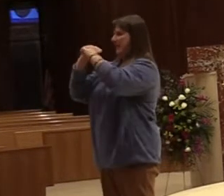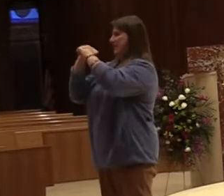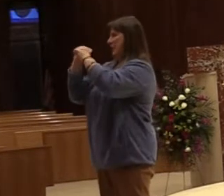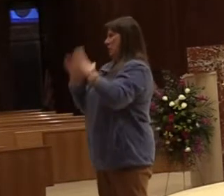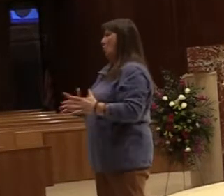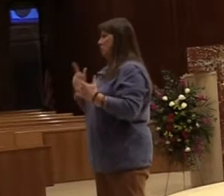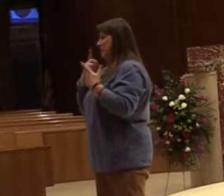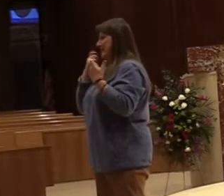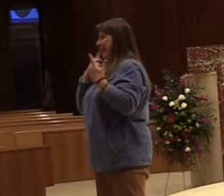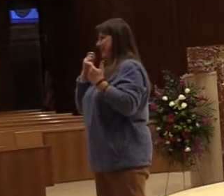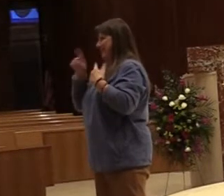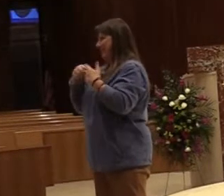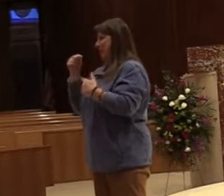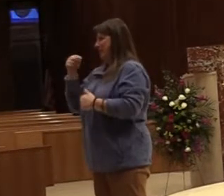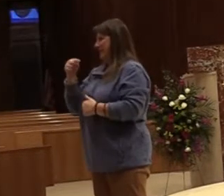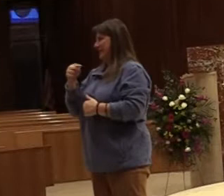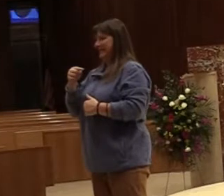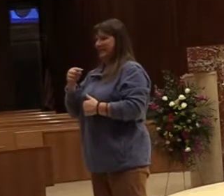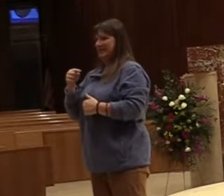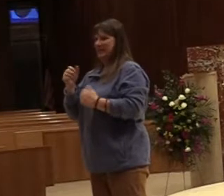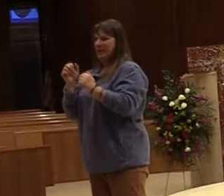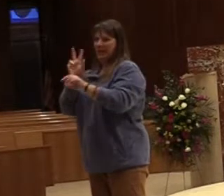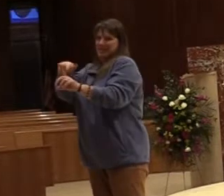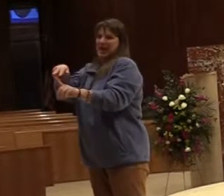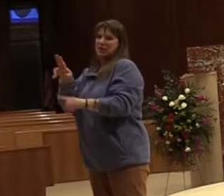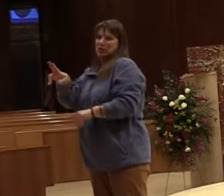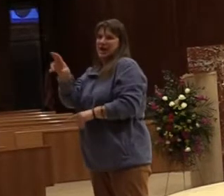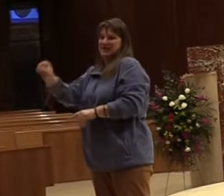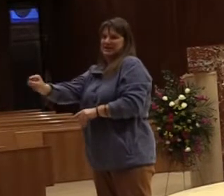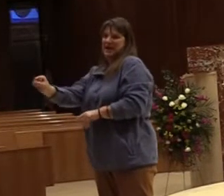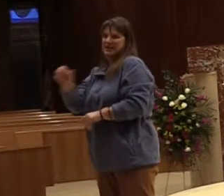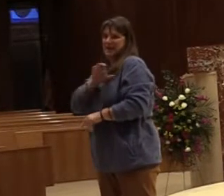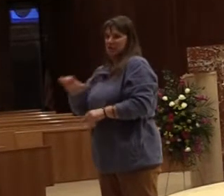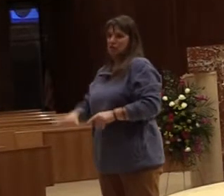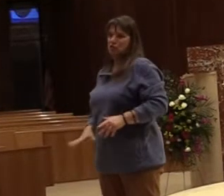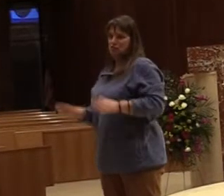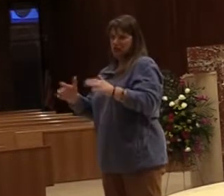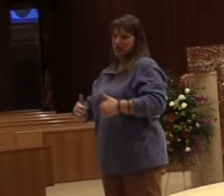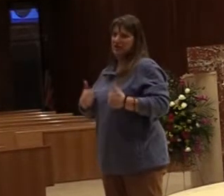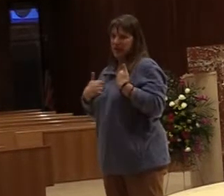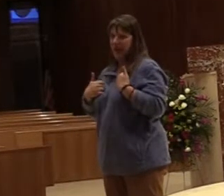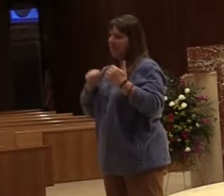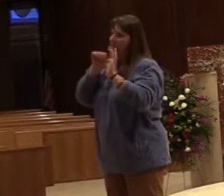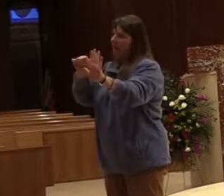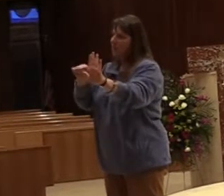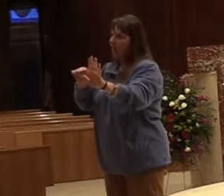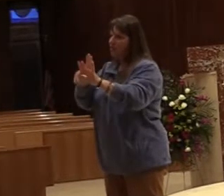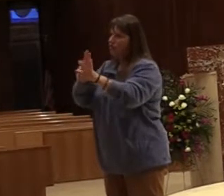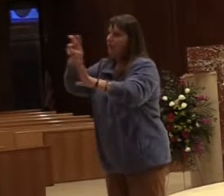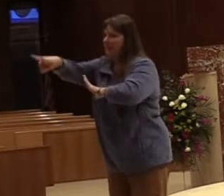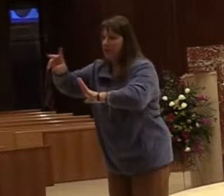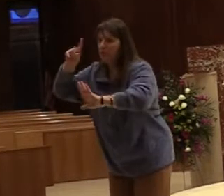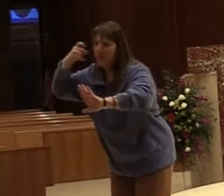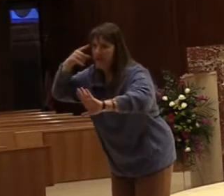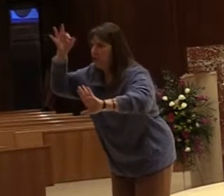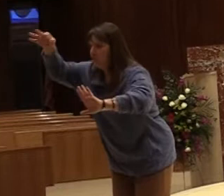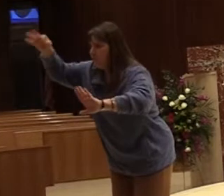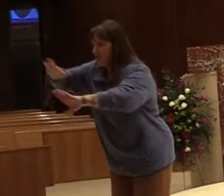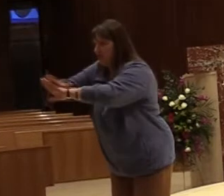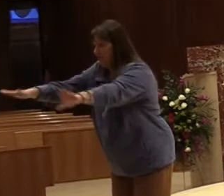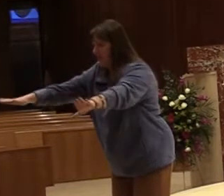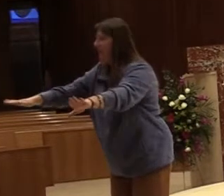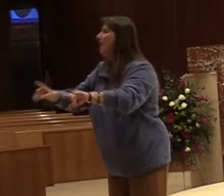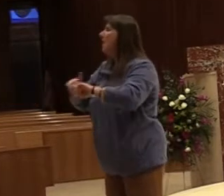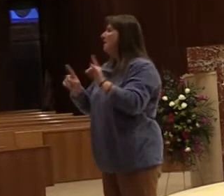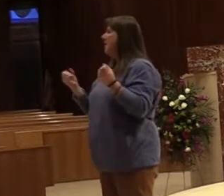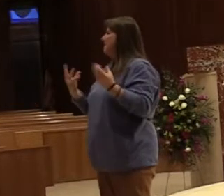about the United States and the Christian way of life. And I'm not going to get political here by any means, but a lot of theologians